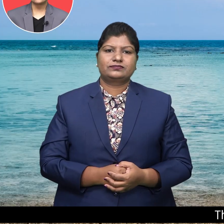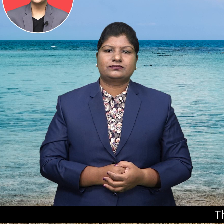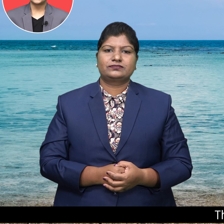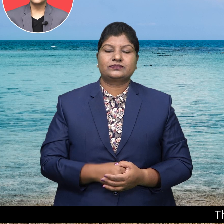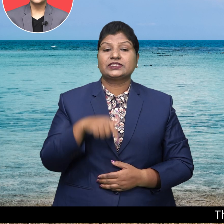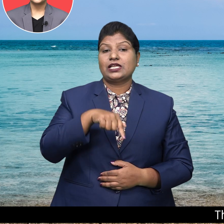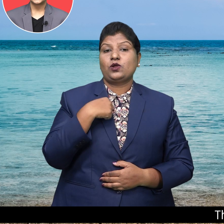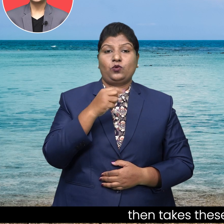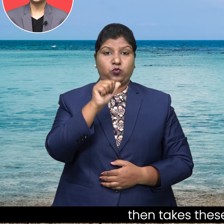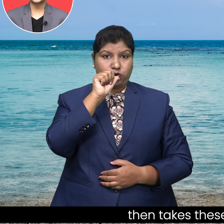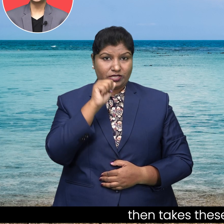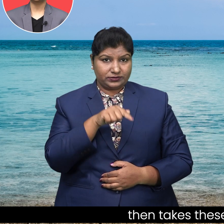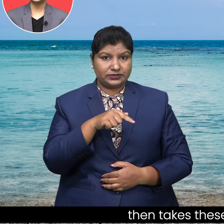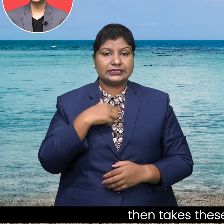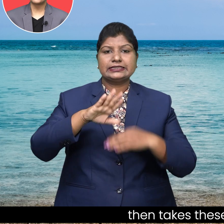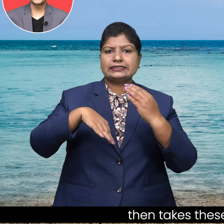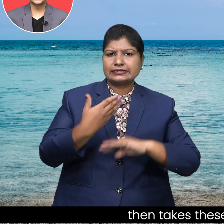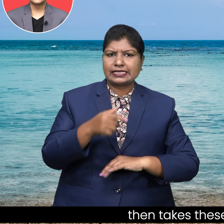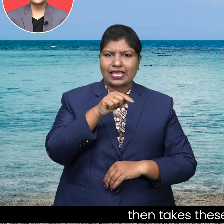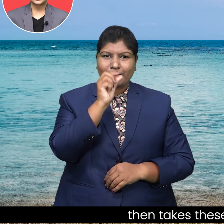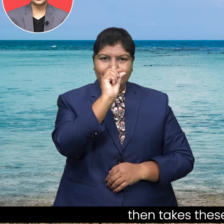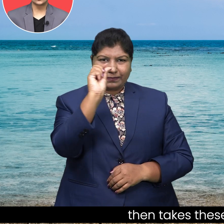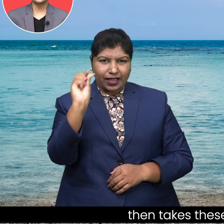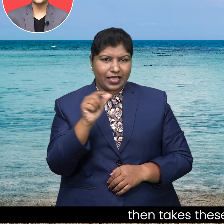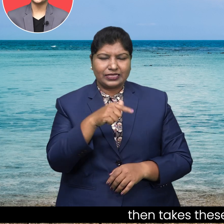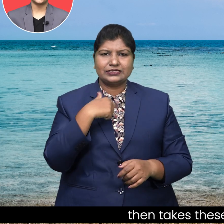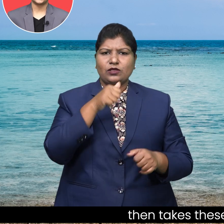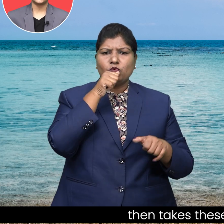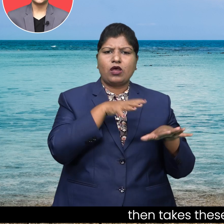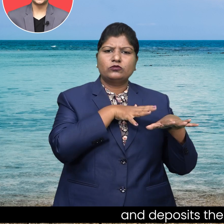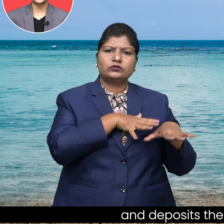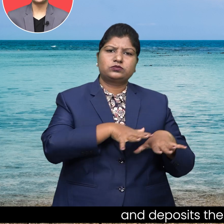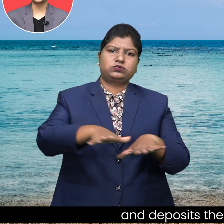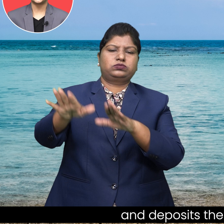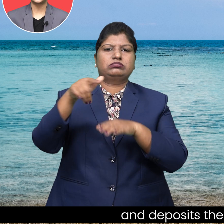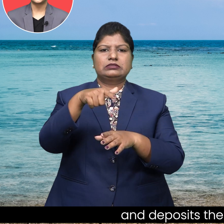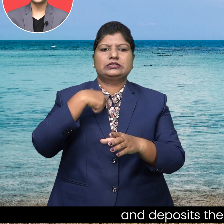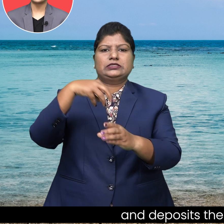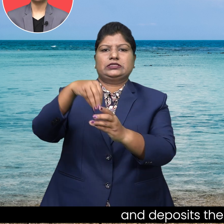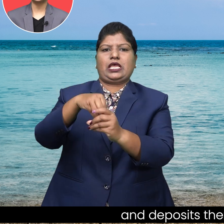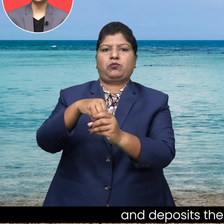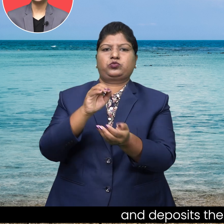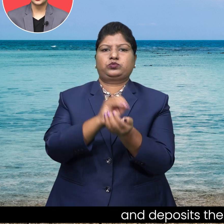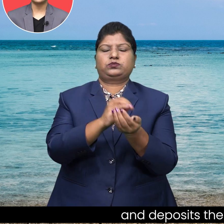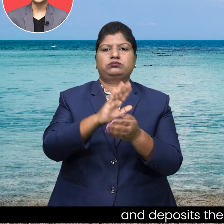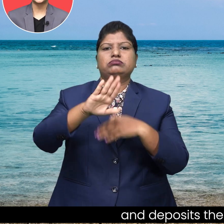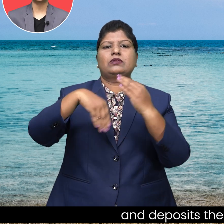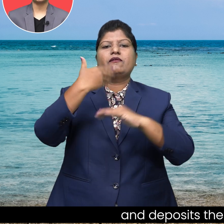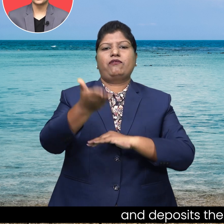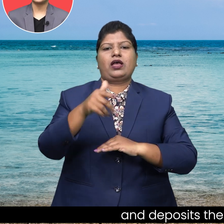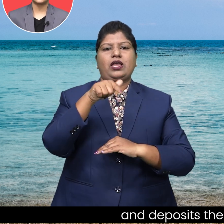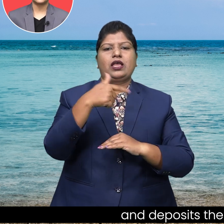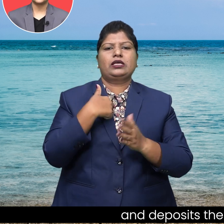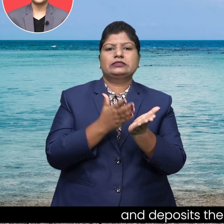The water then takes these particles along with it and deposits them further down